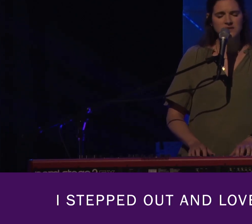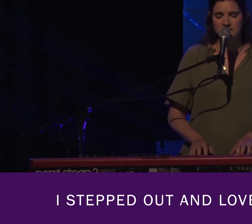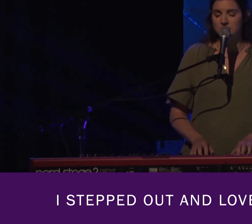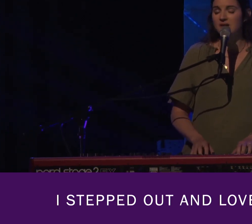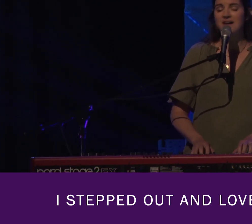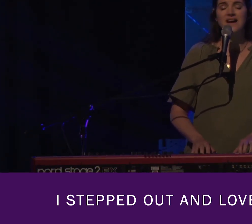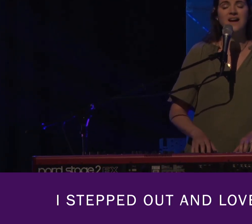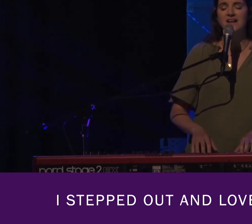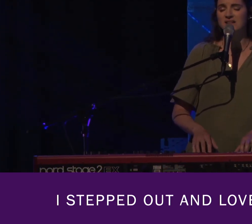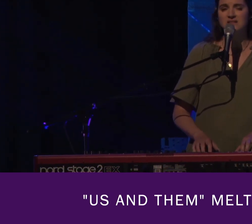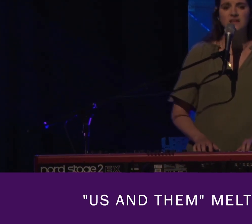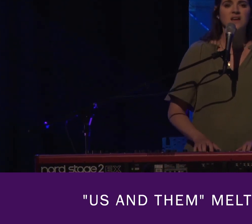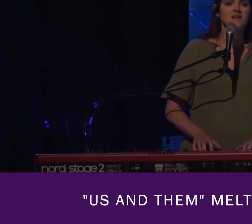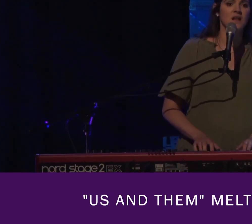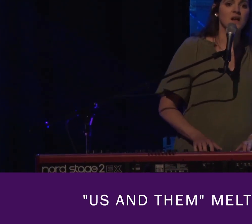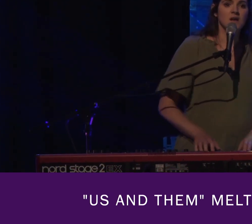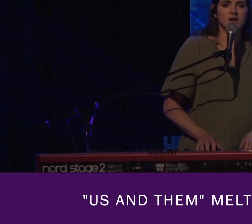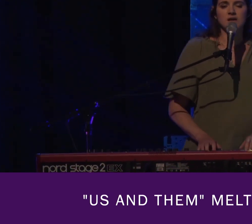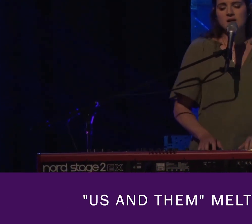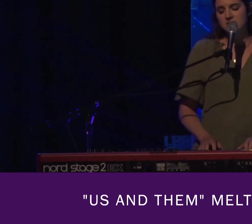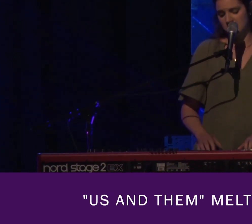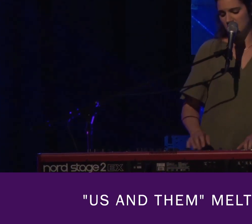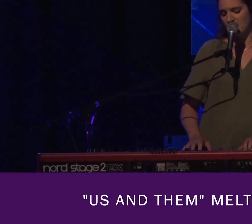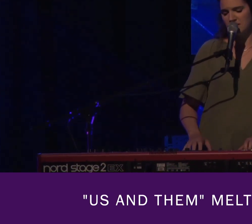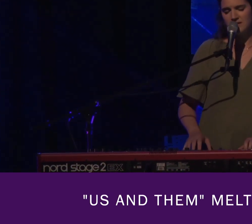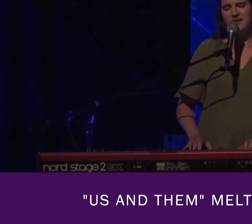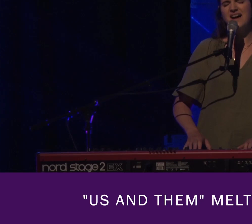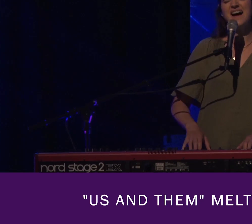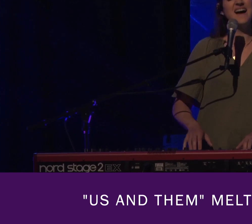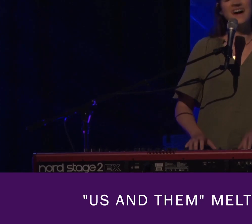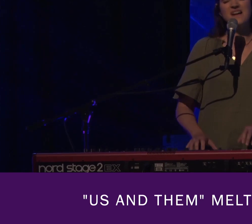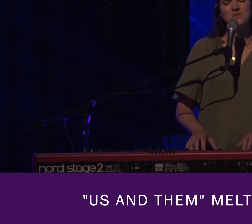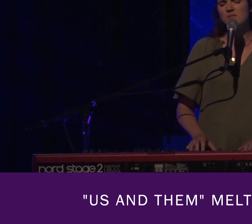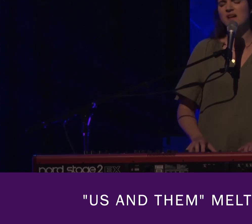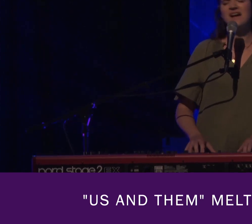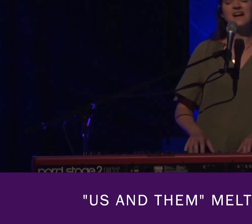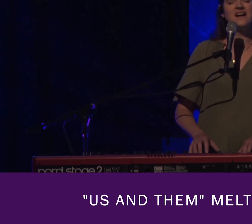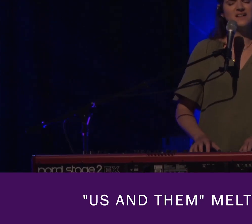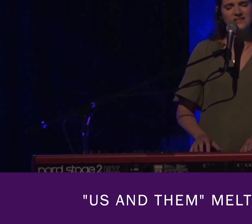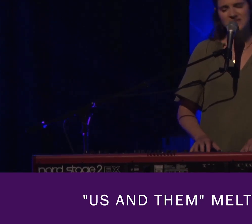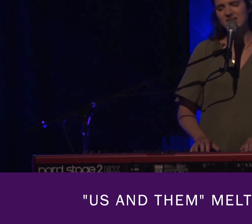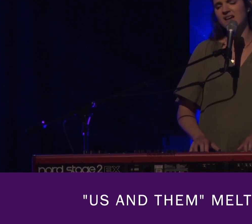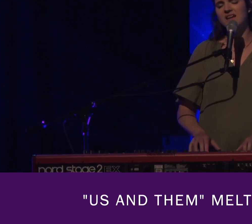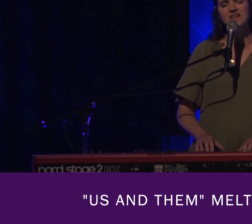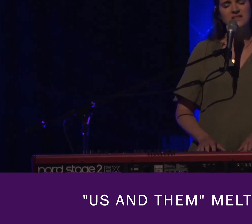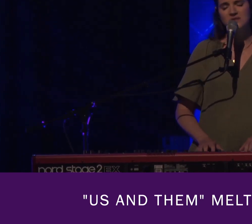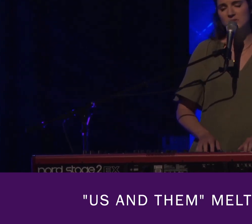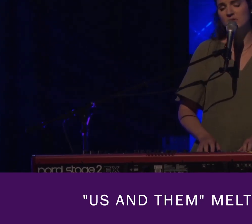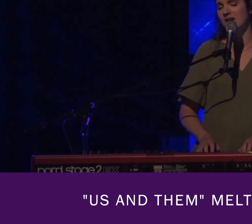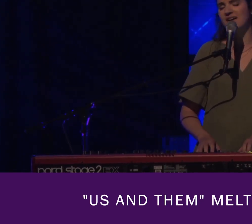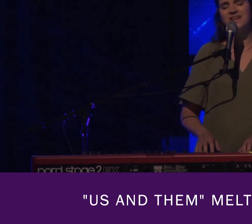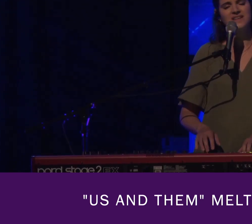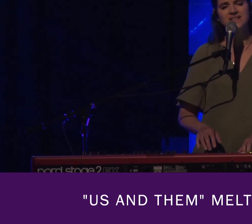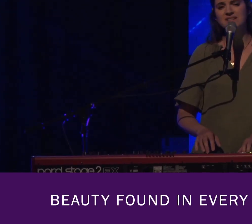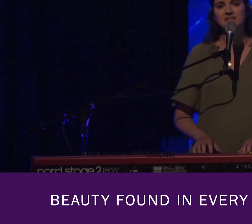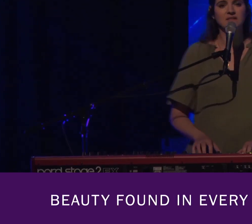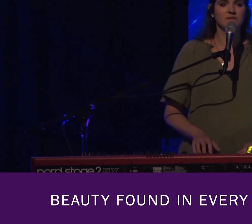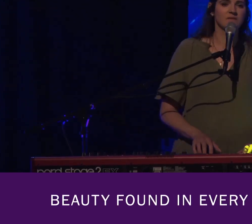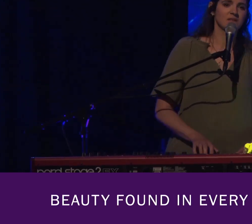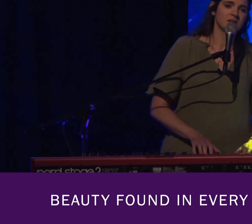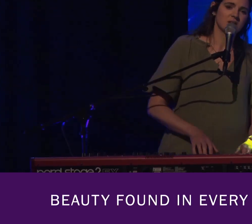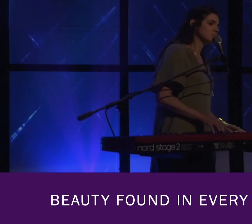love expanded, us and them melted away.